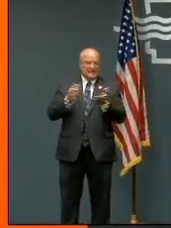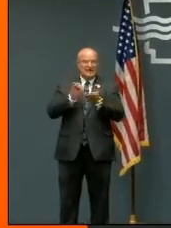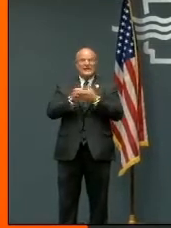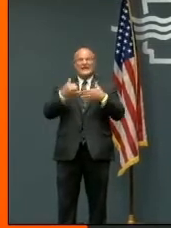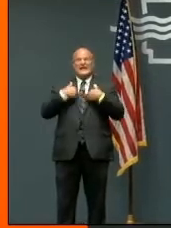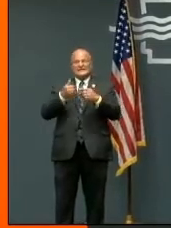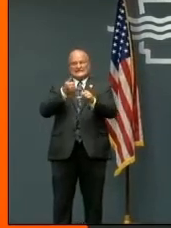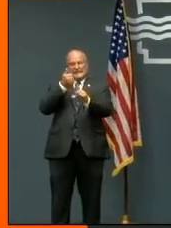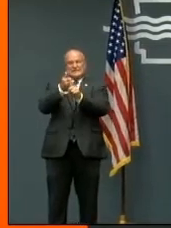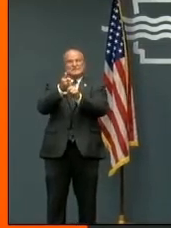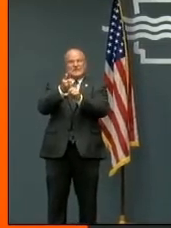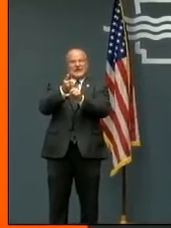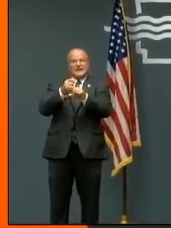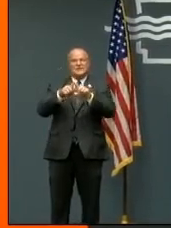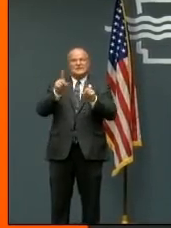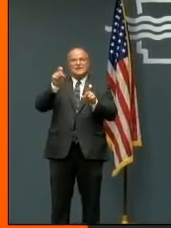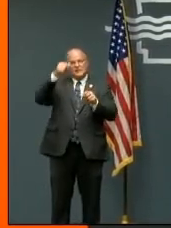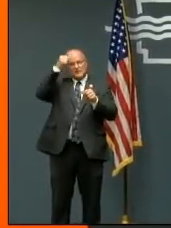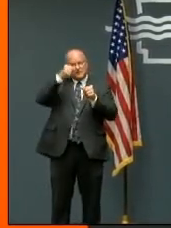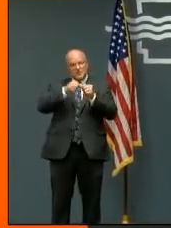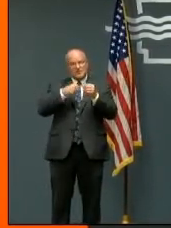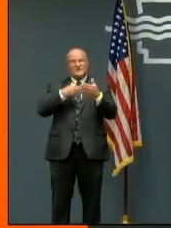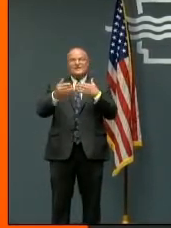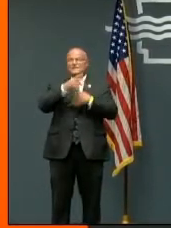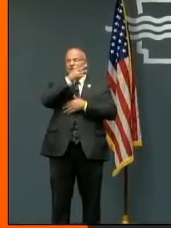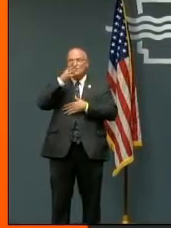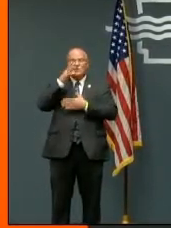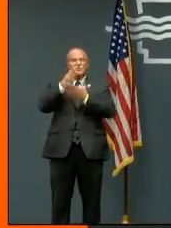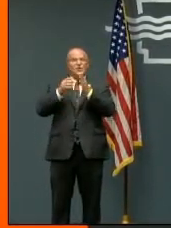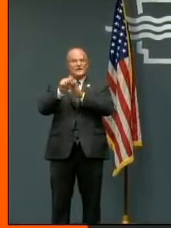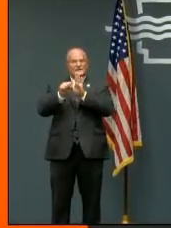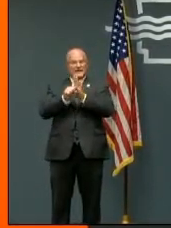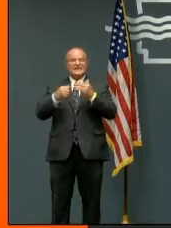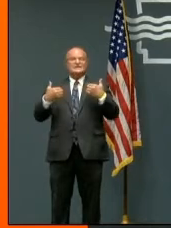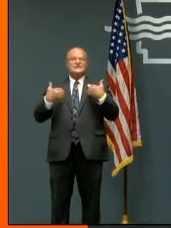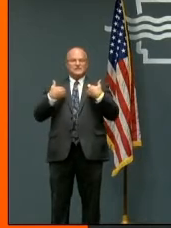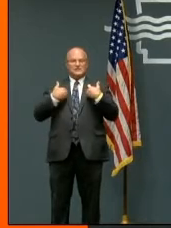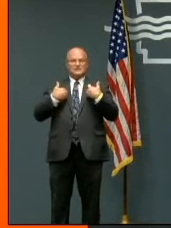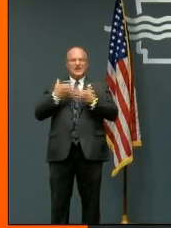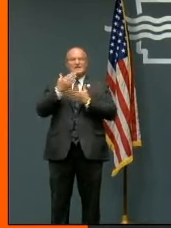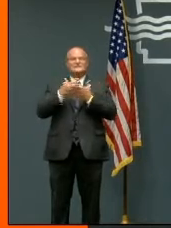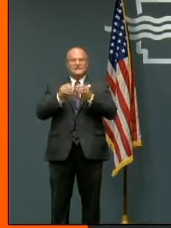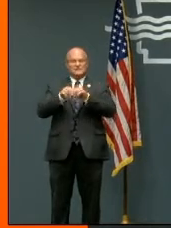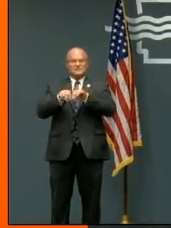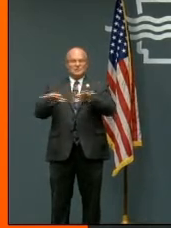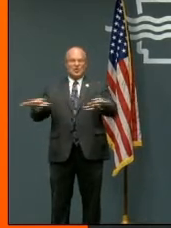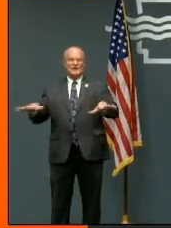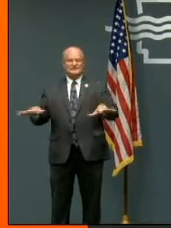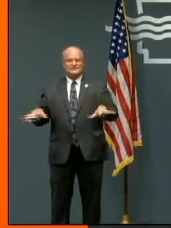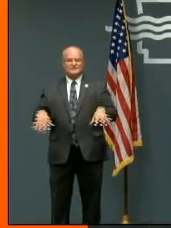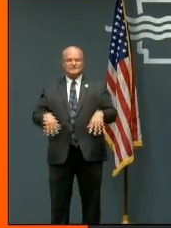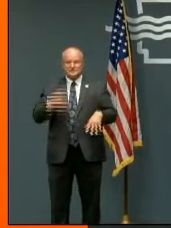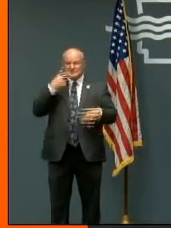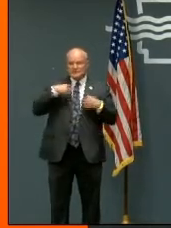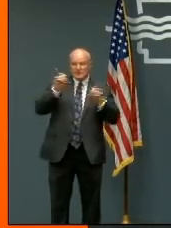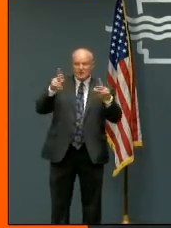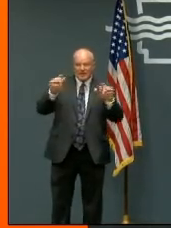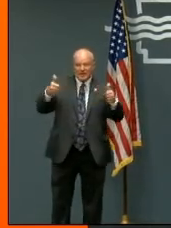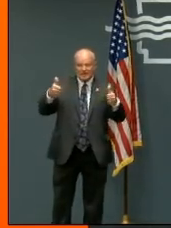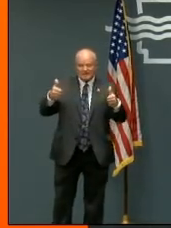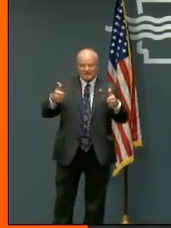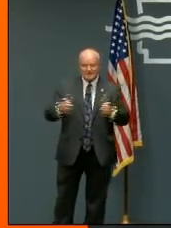have an impact, but you have to remember even in a rural part of the state, you do have some spread. Can you see me okay